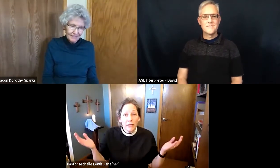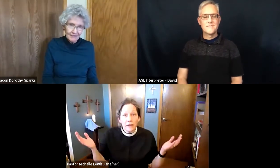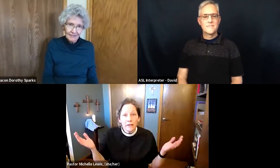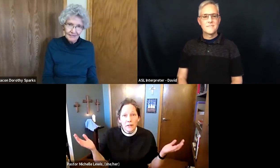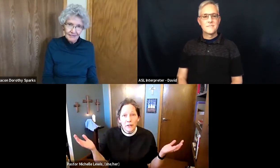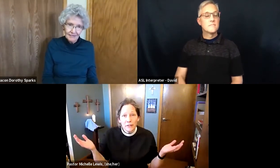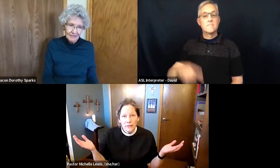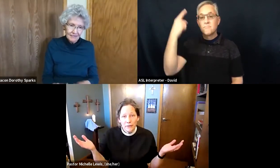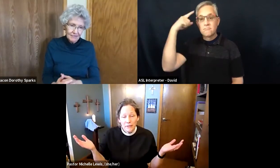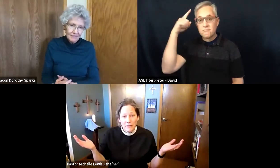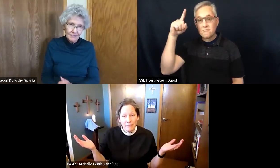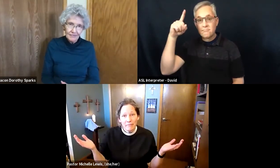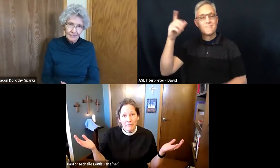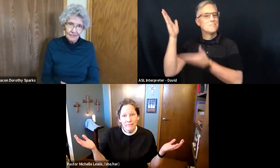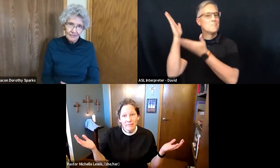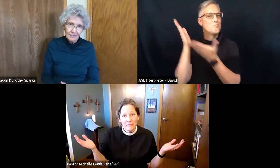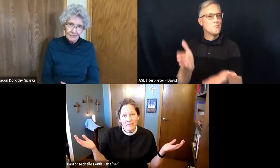to bring the good news.